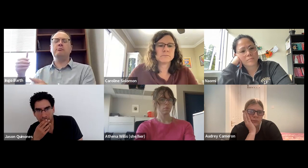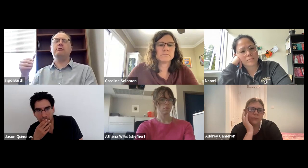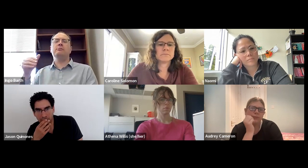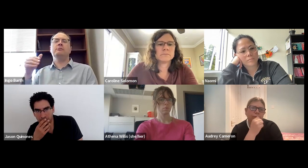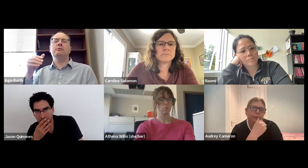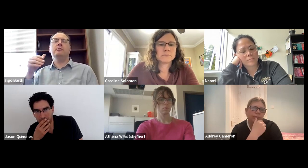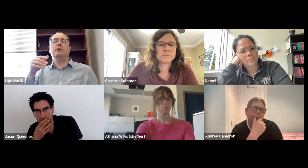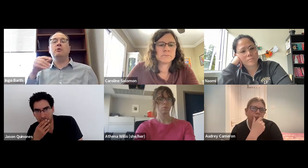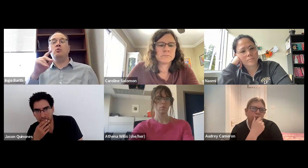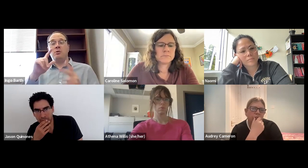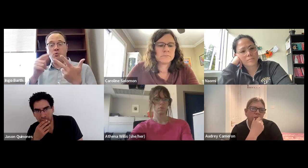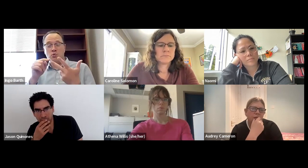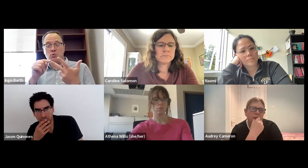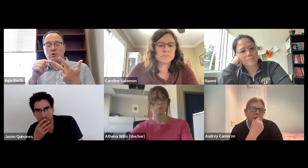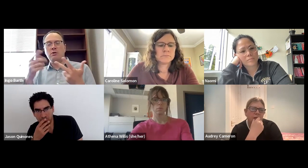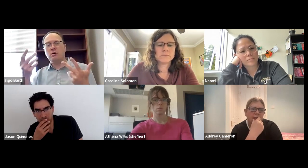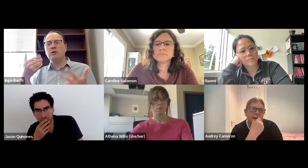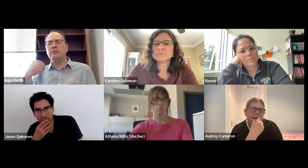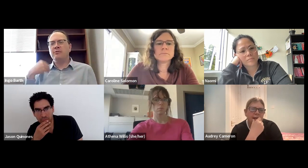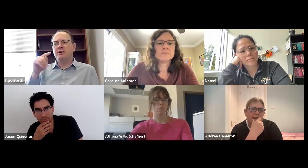discussion throughout the 3-day conference.